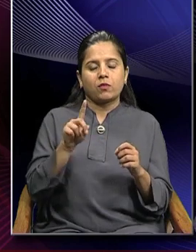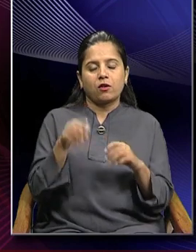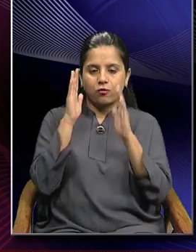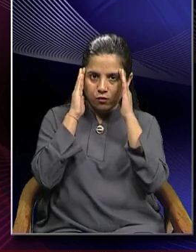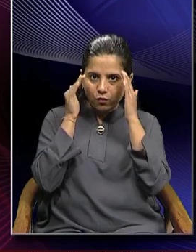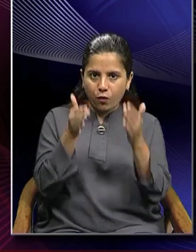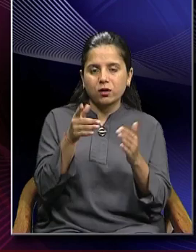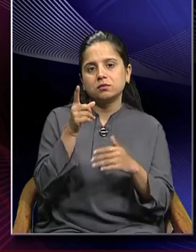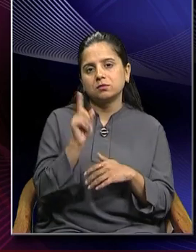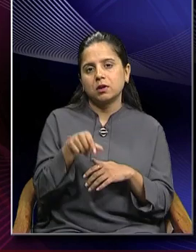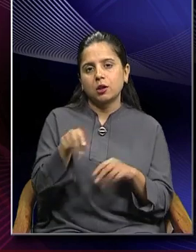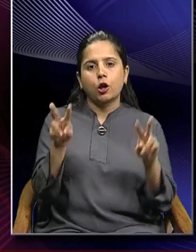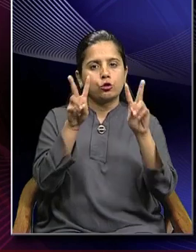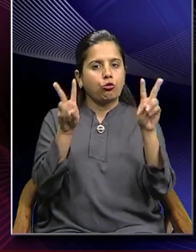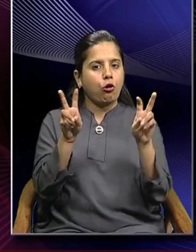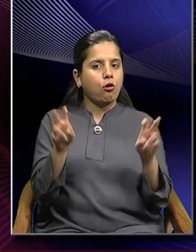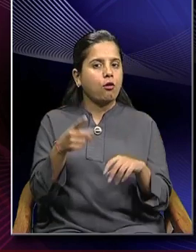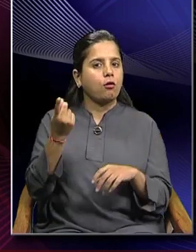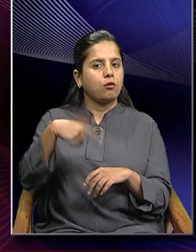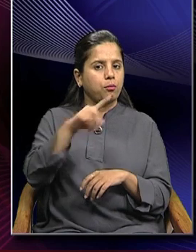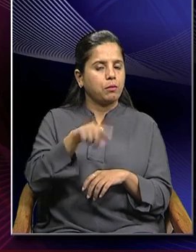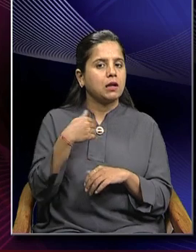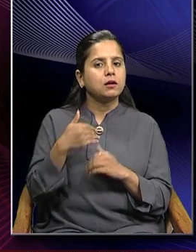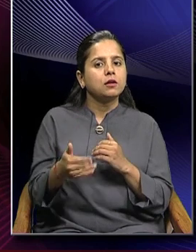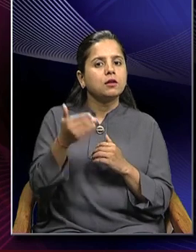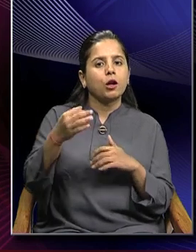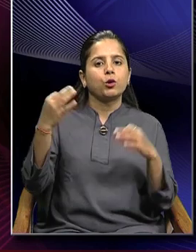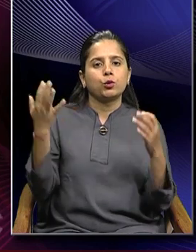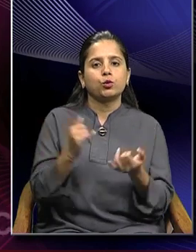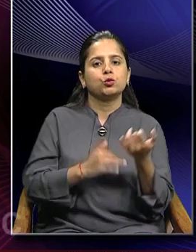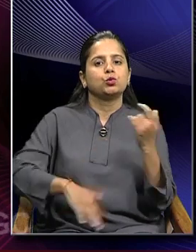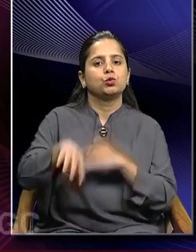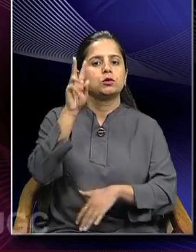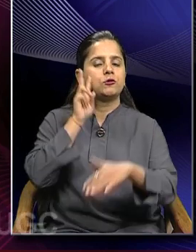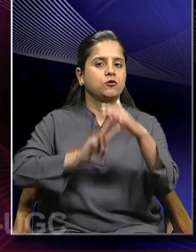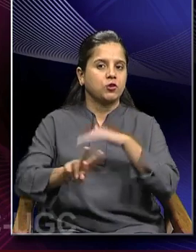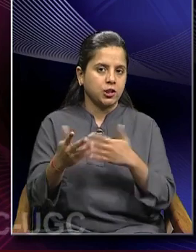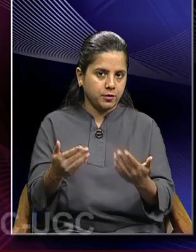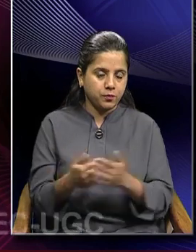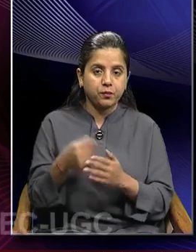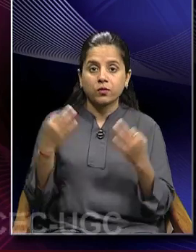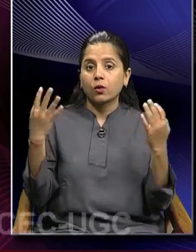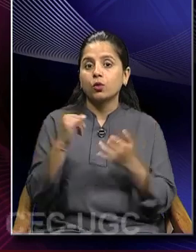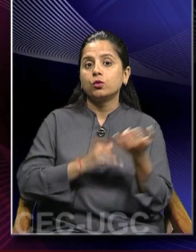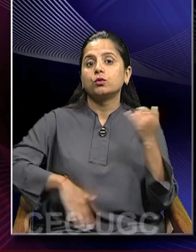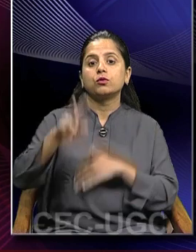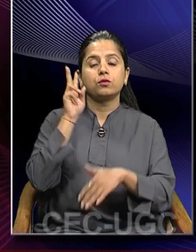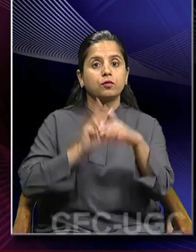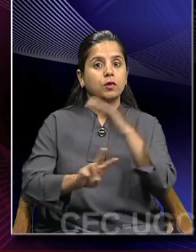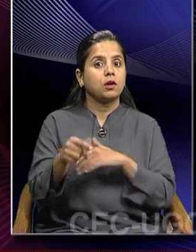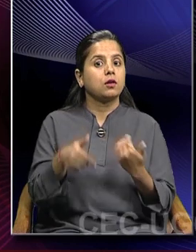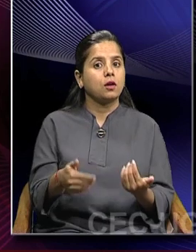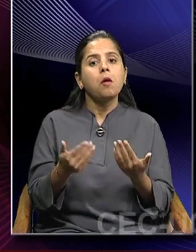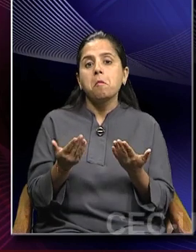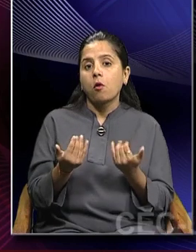focused to this very topic, that we are moving towards a new social vision. So this new social vision can very well